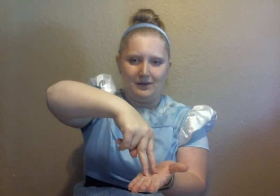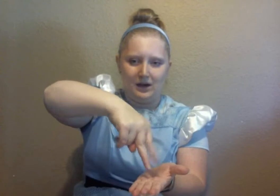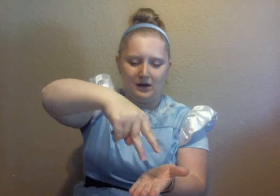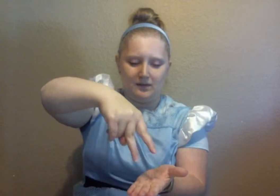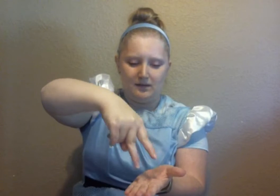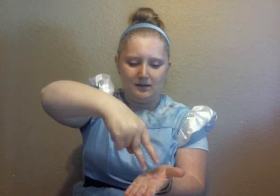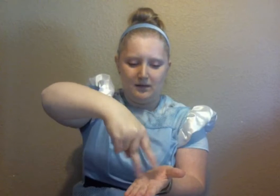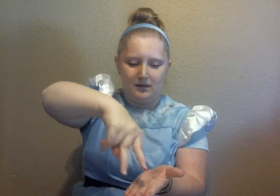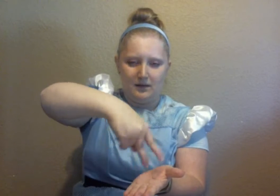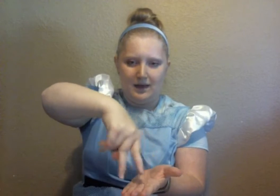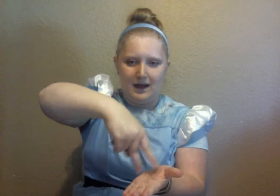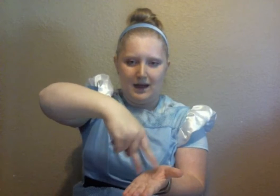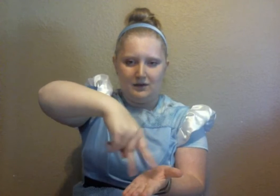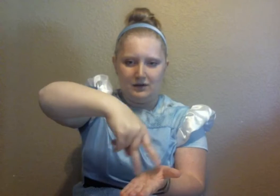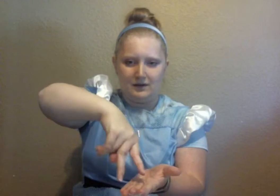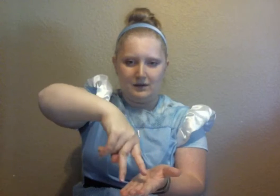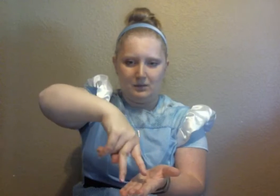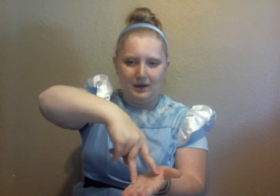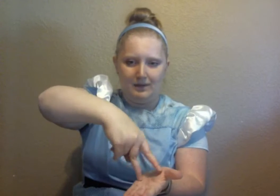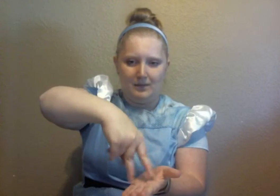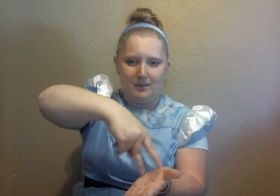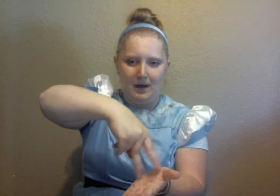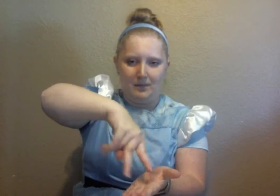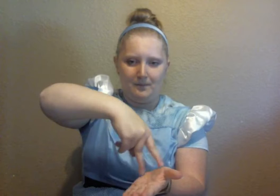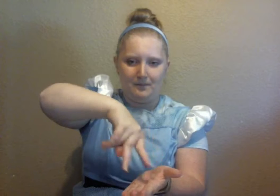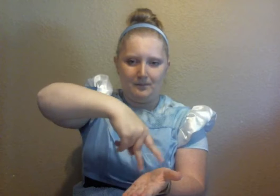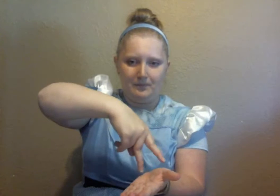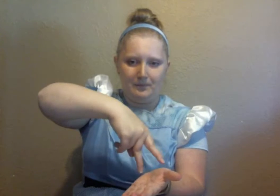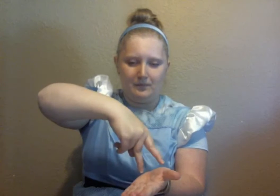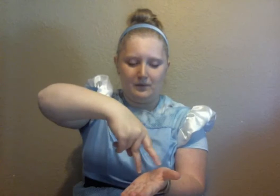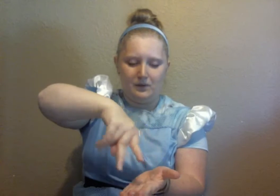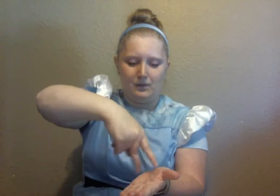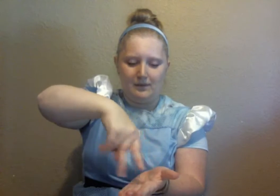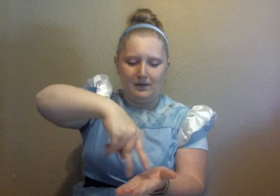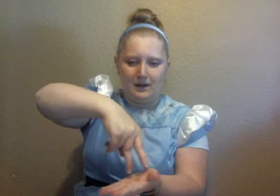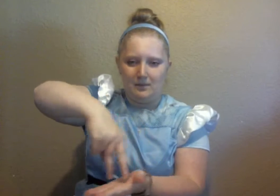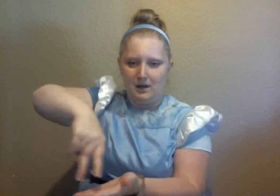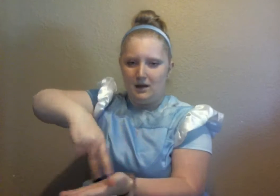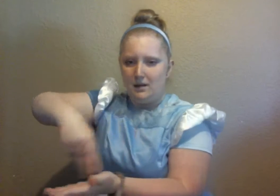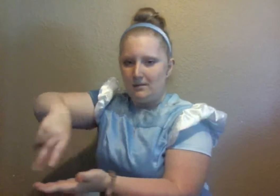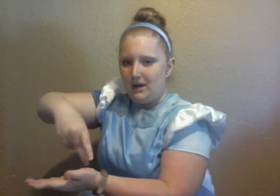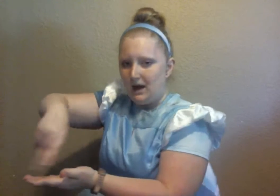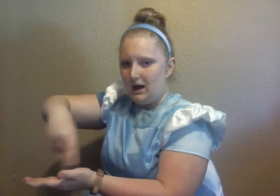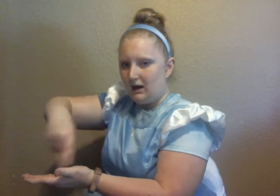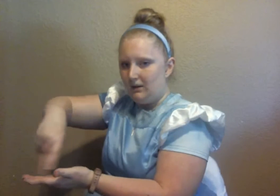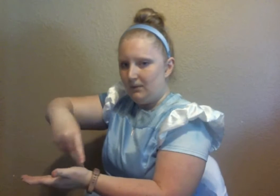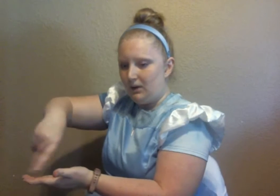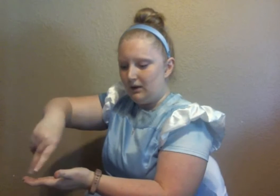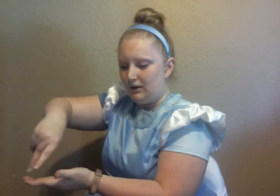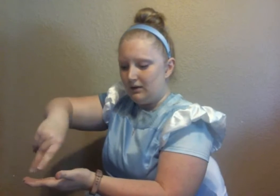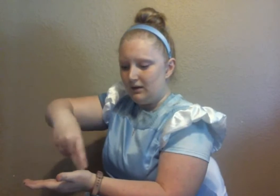fingers, and you just wave them about. Wave them back and forth.